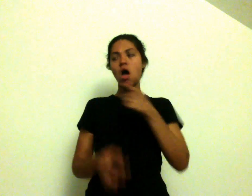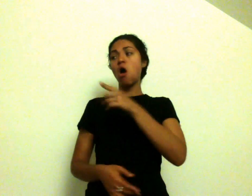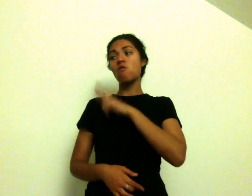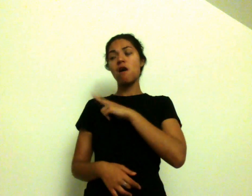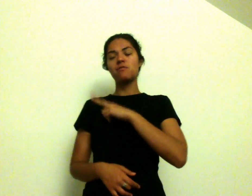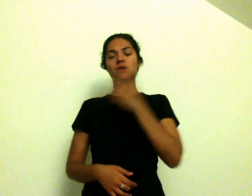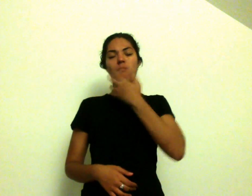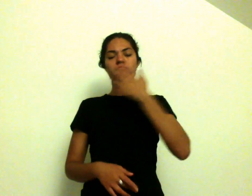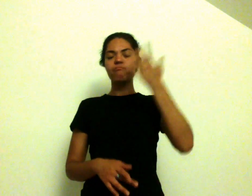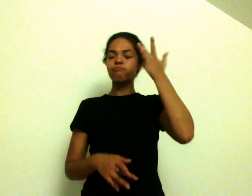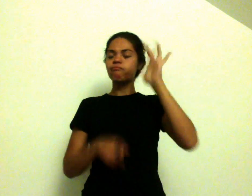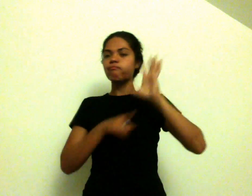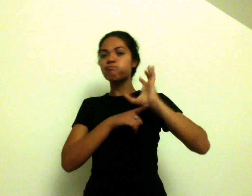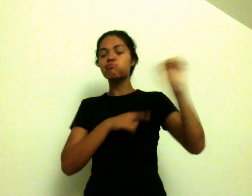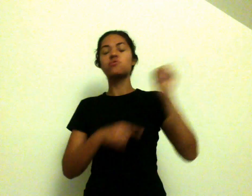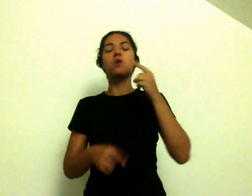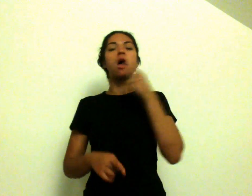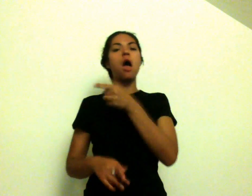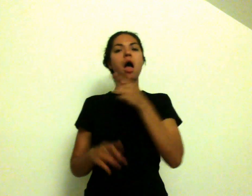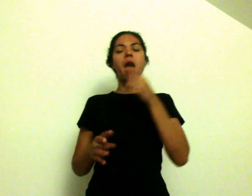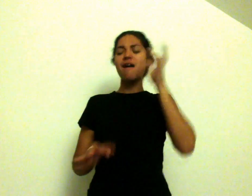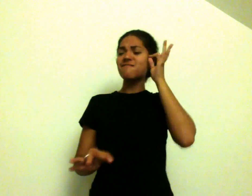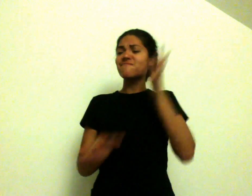or online at rzim.org.